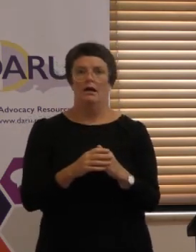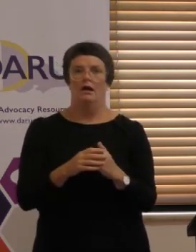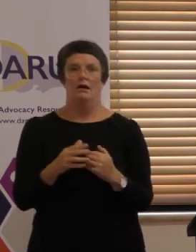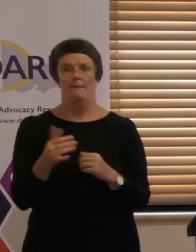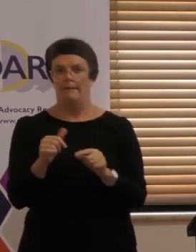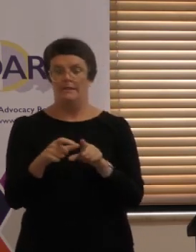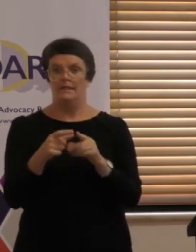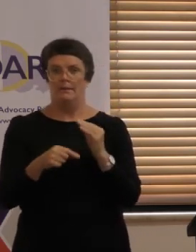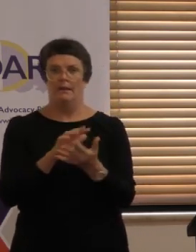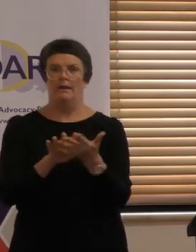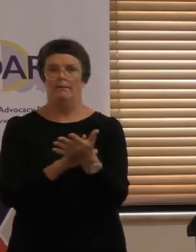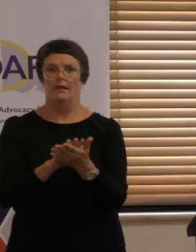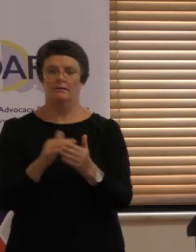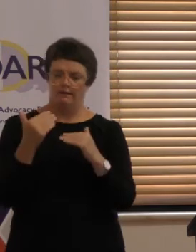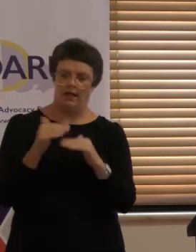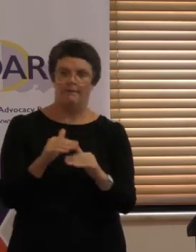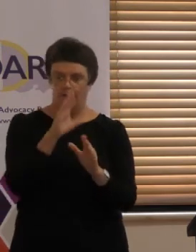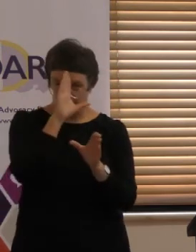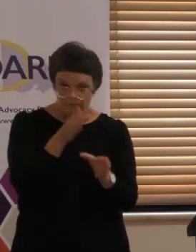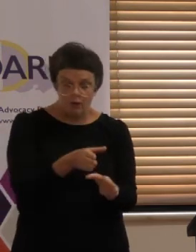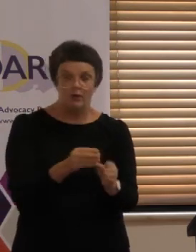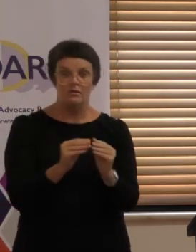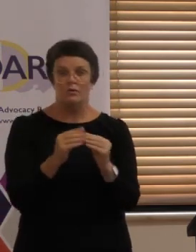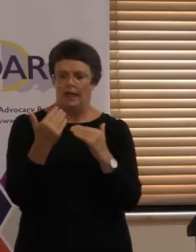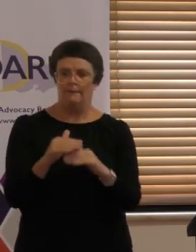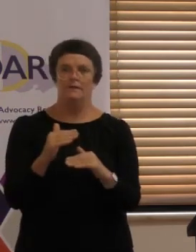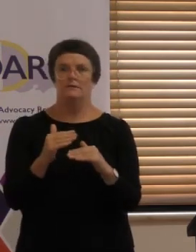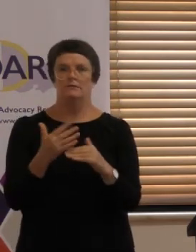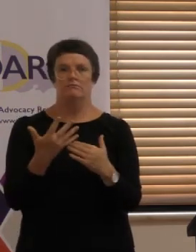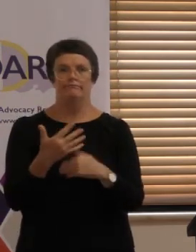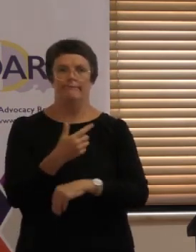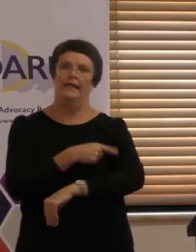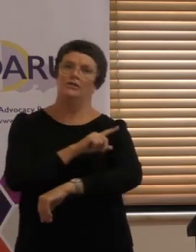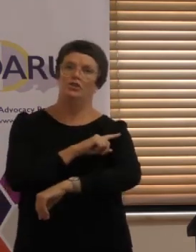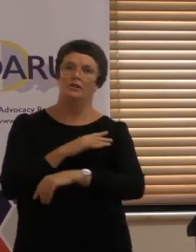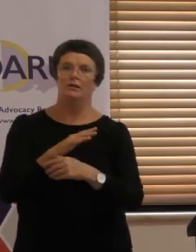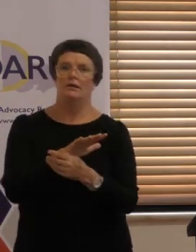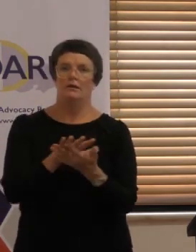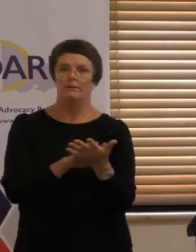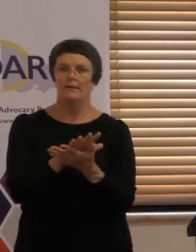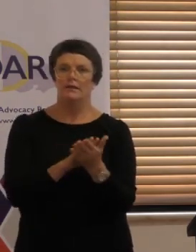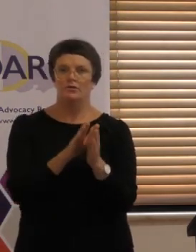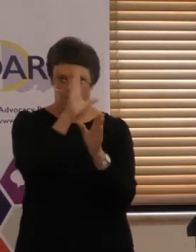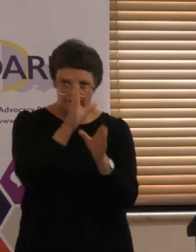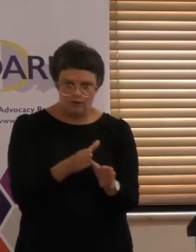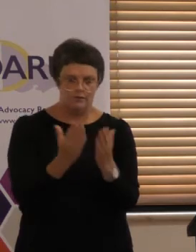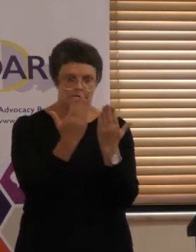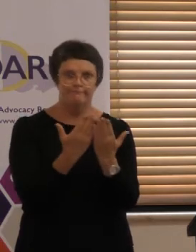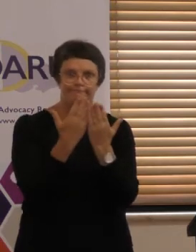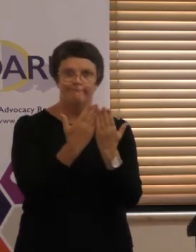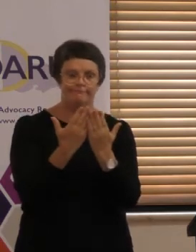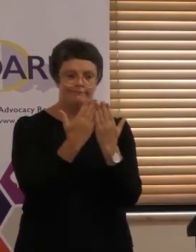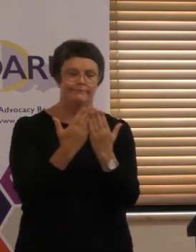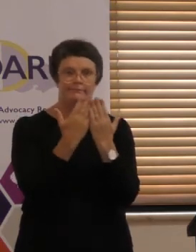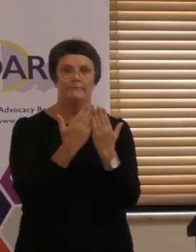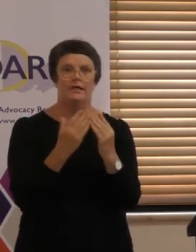your disability or limited focus, then you focus on your studies. And especially so if you're on an academic track, but